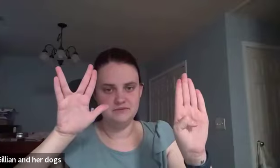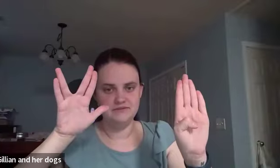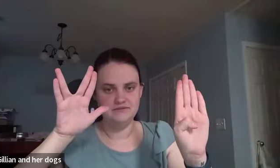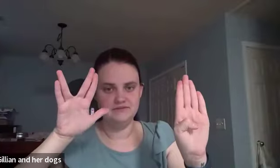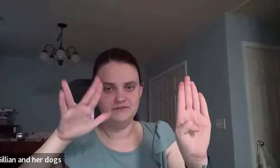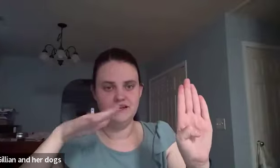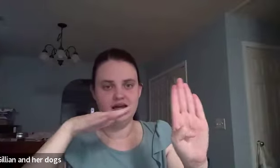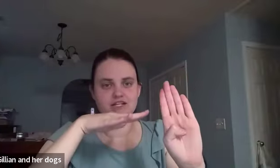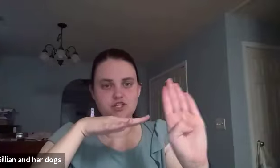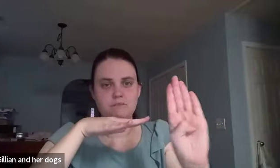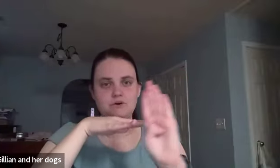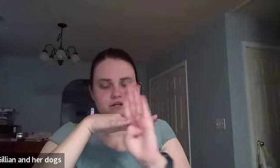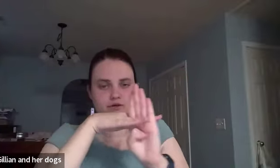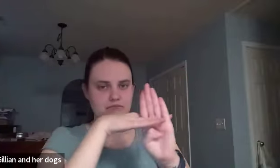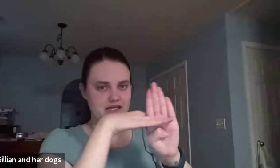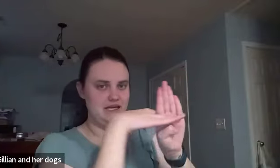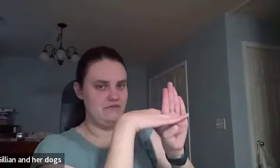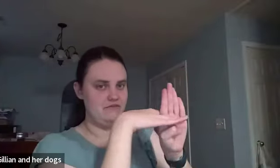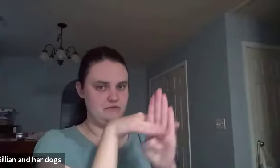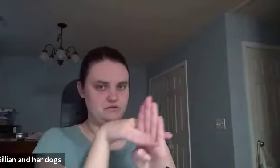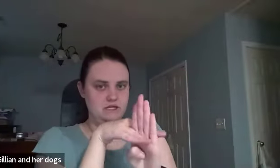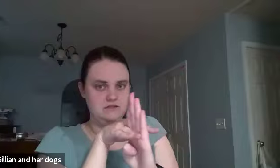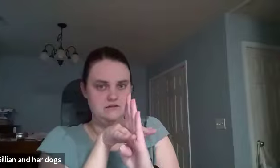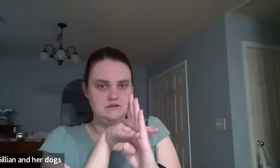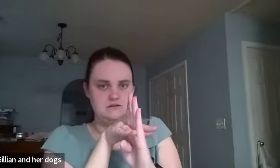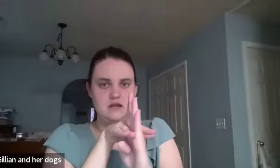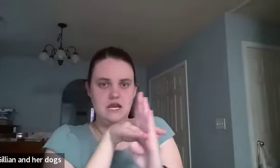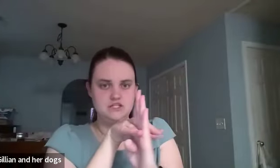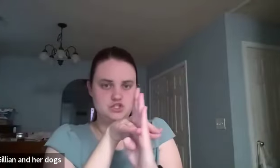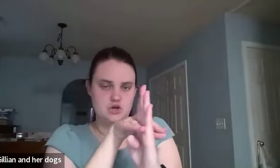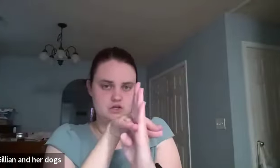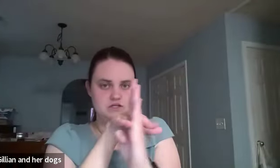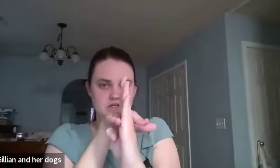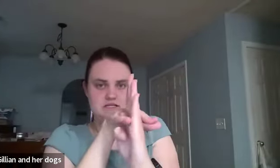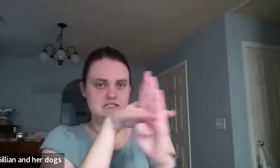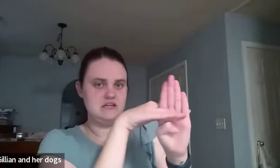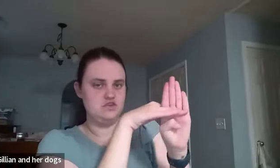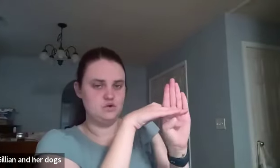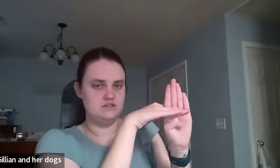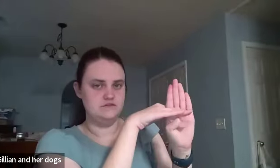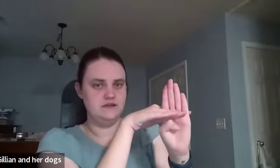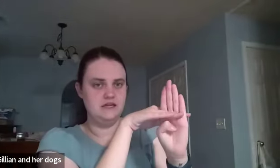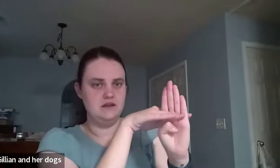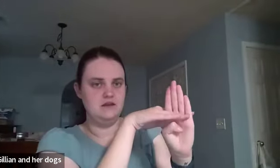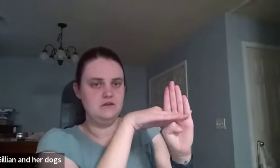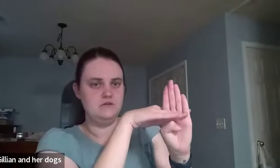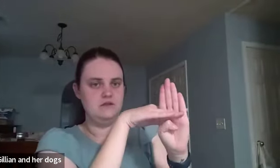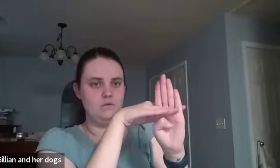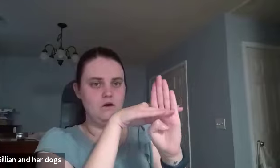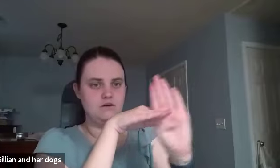shape, and you're gonna put your bee in between, and it's shark because it's like the dorsal fin in the water.